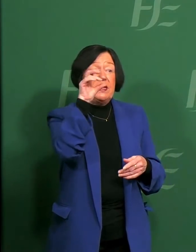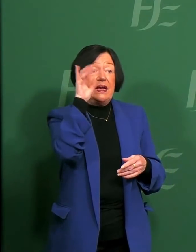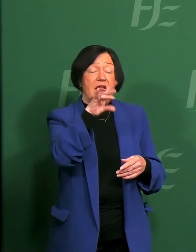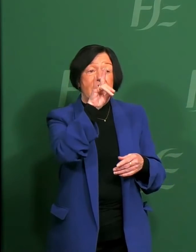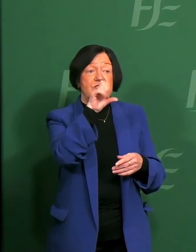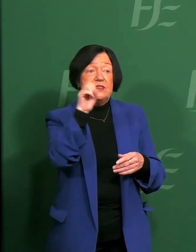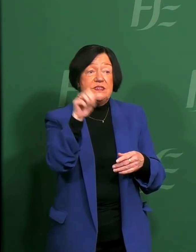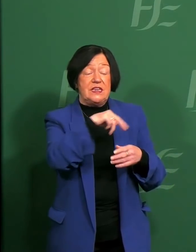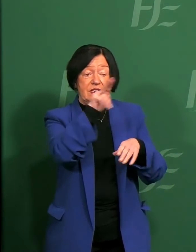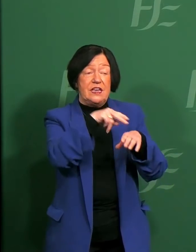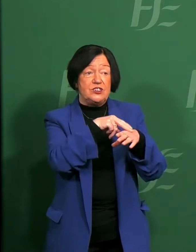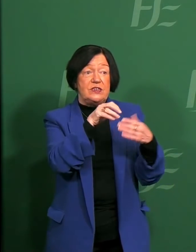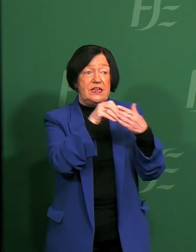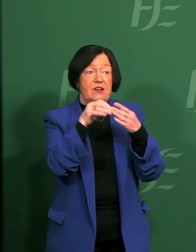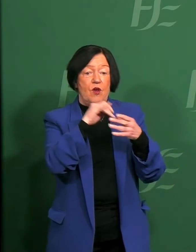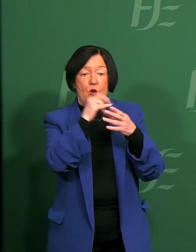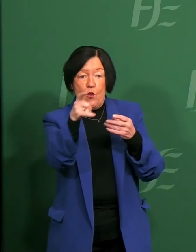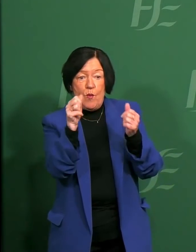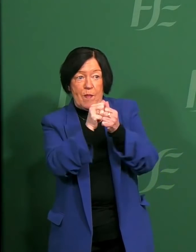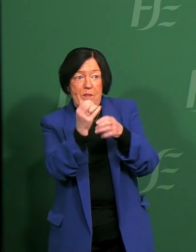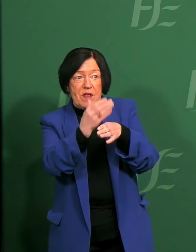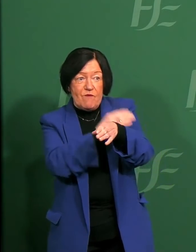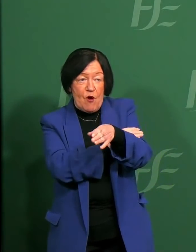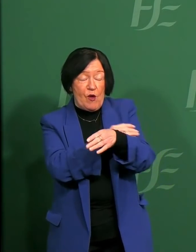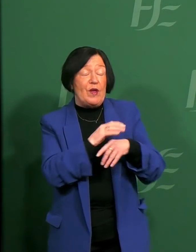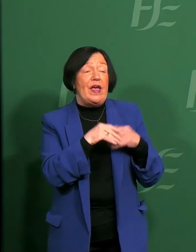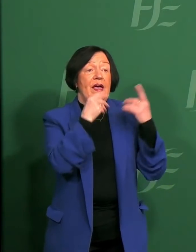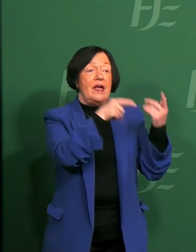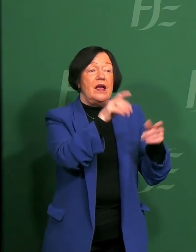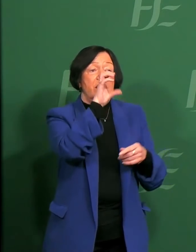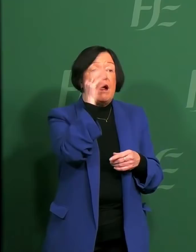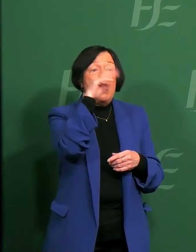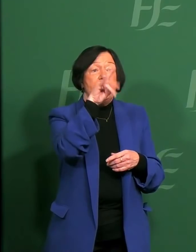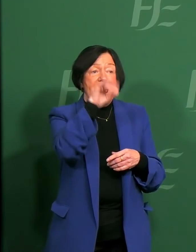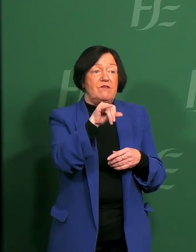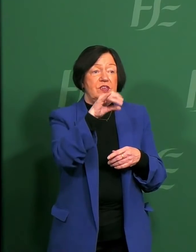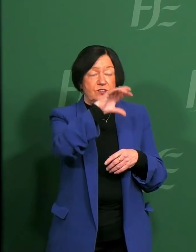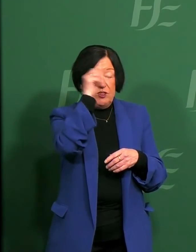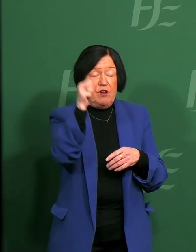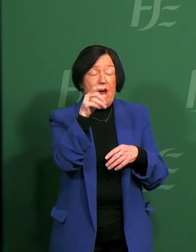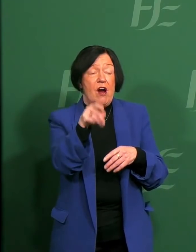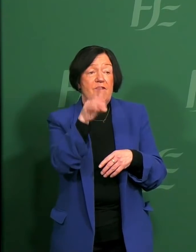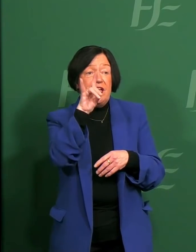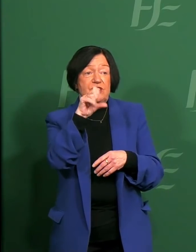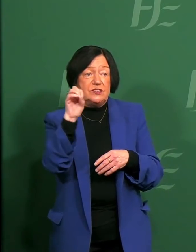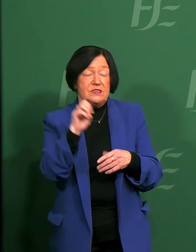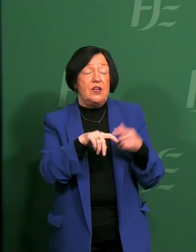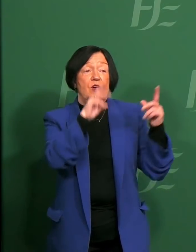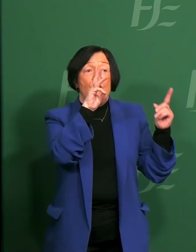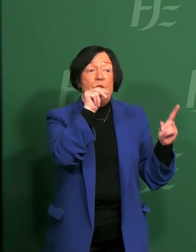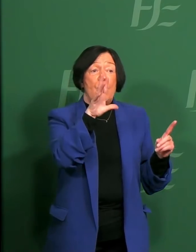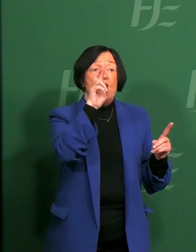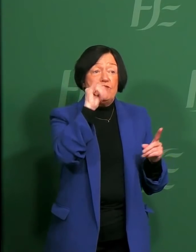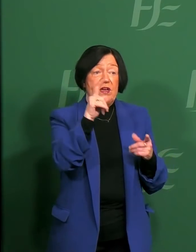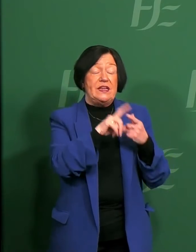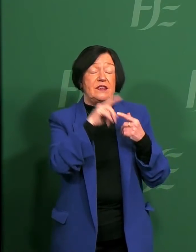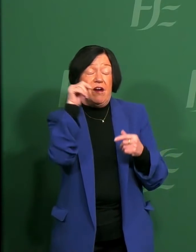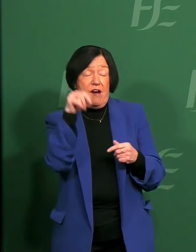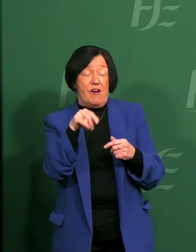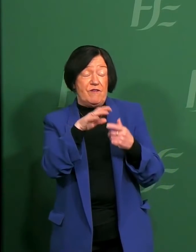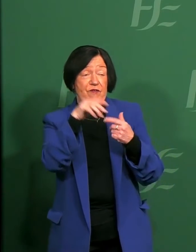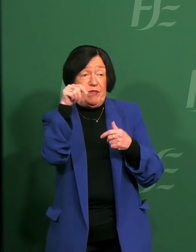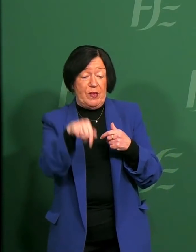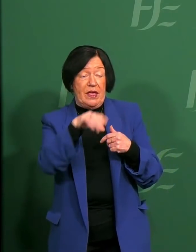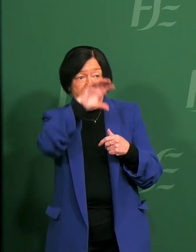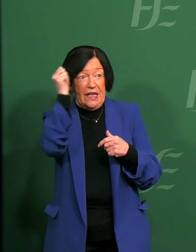HSE National Lead, Testing, Tracing and Vaccinations. Colin Henry, Chief Clinical Officer, HSE. Paul Reid, CEO, HSE. And I'm Mark Brannock, the National Director